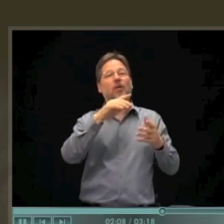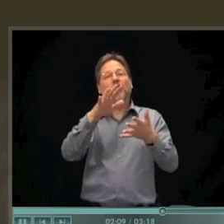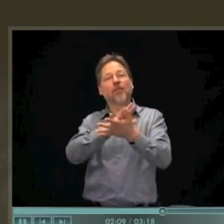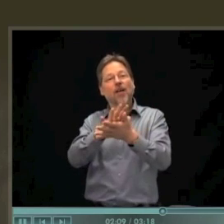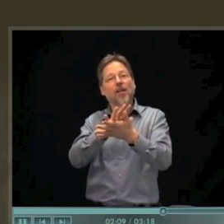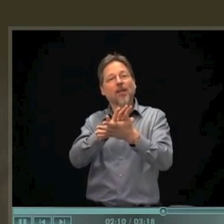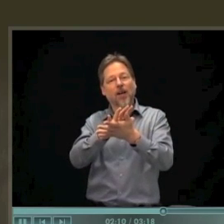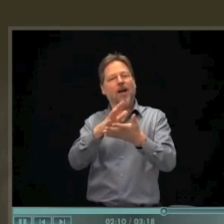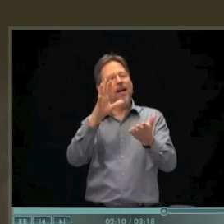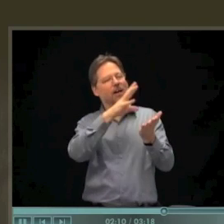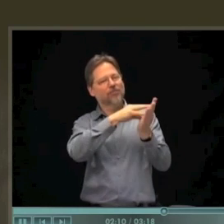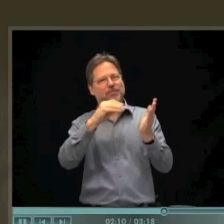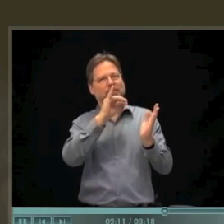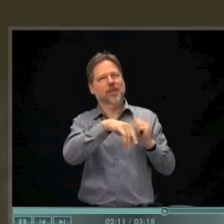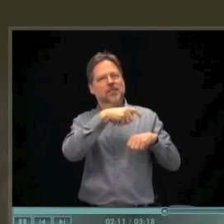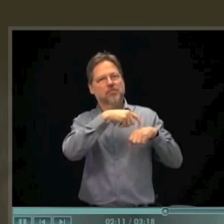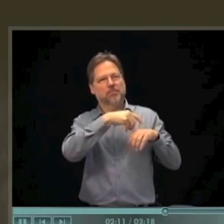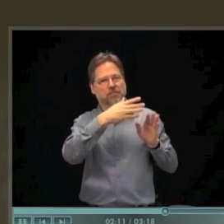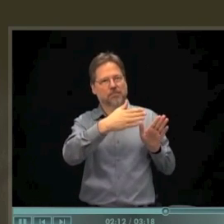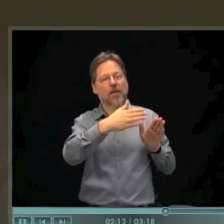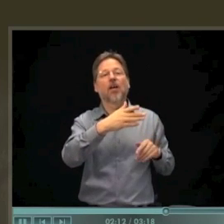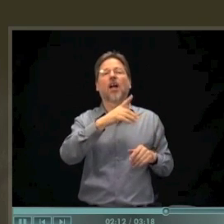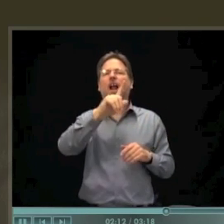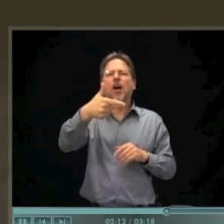period, EMG signed it that way.